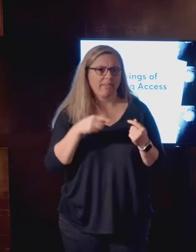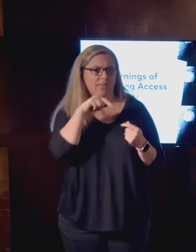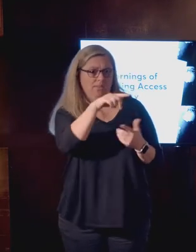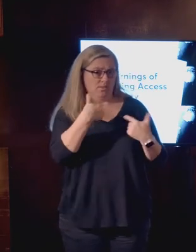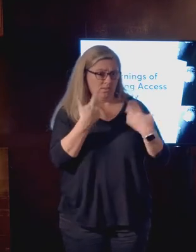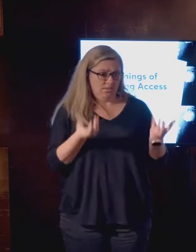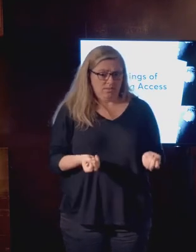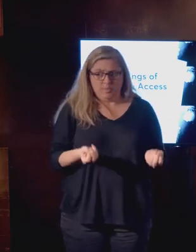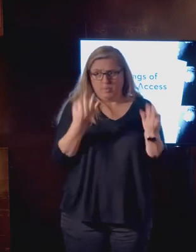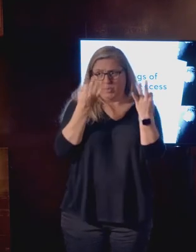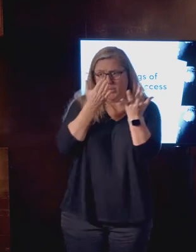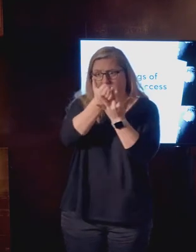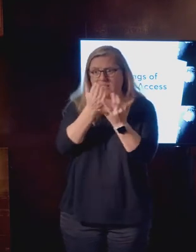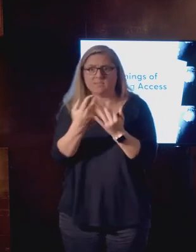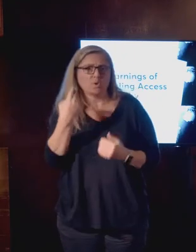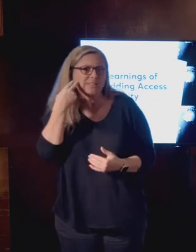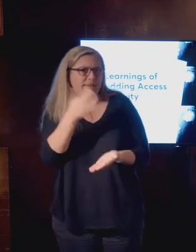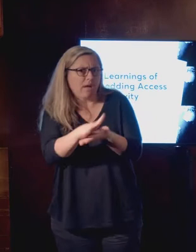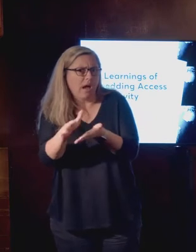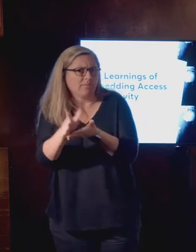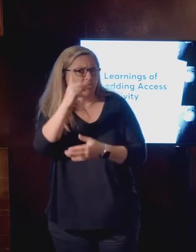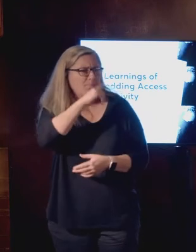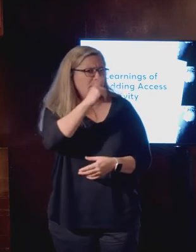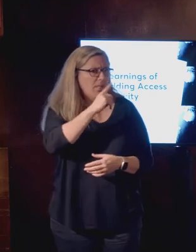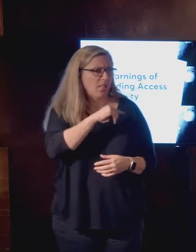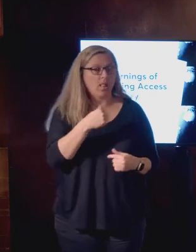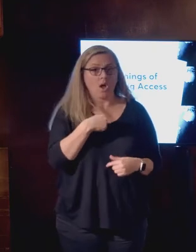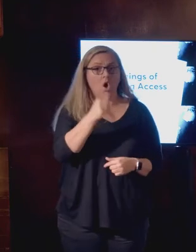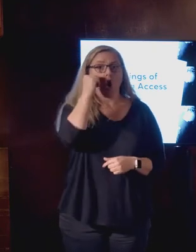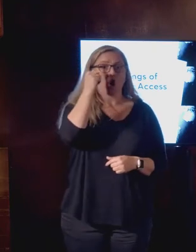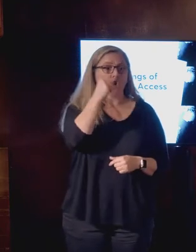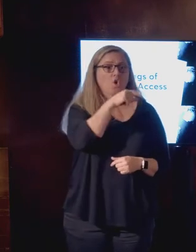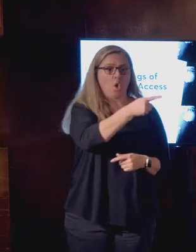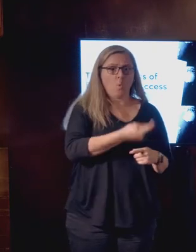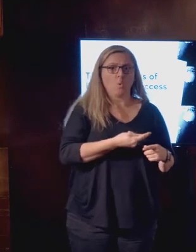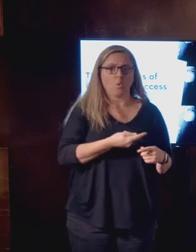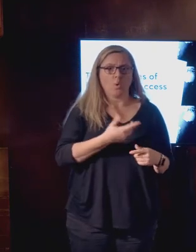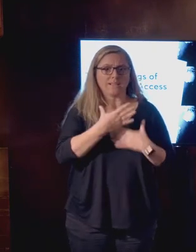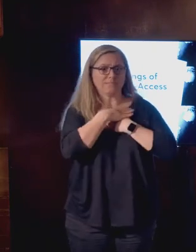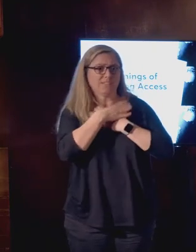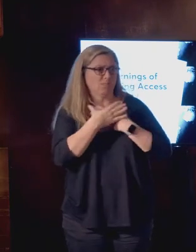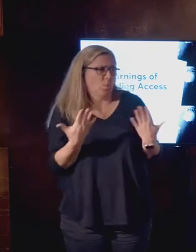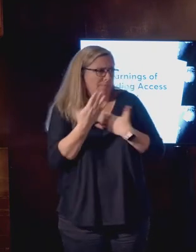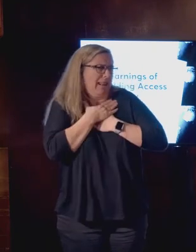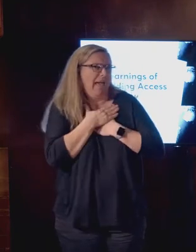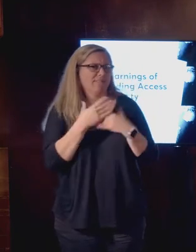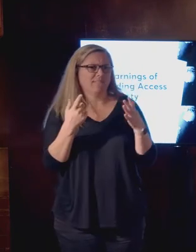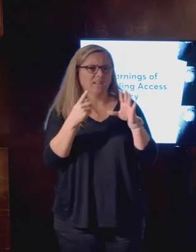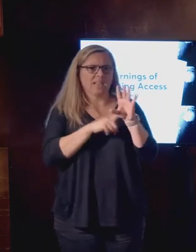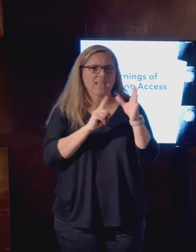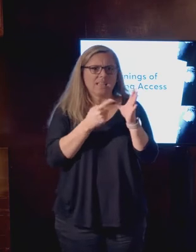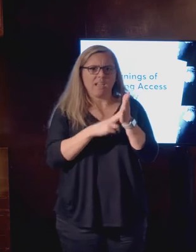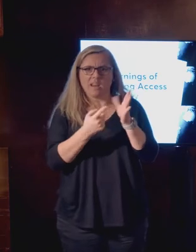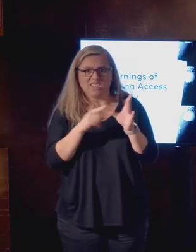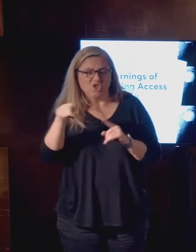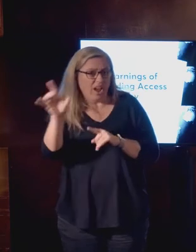I haven't had accessibility for deaf or hard of hearing people. And I know that Asphyxia would have loved them, those shows, Yana. She's got a wicked sense of